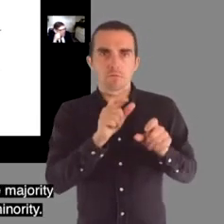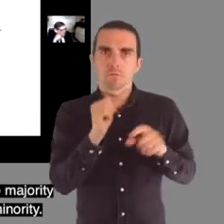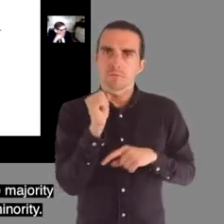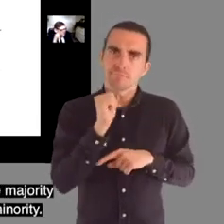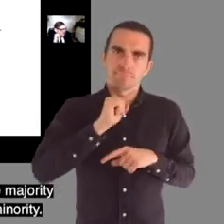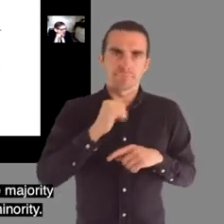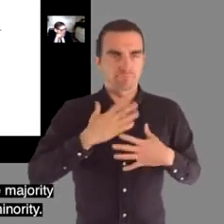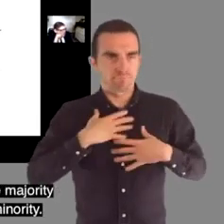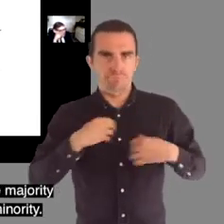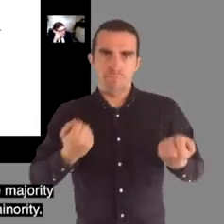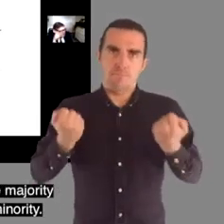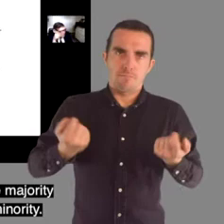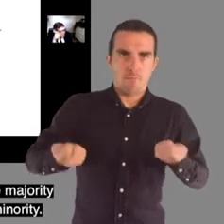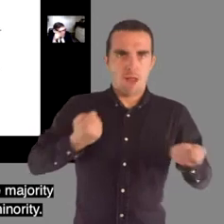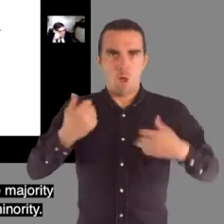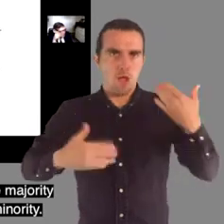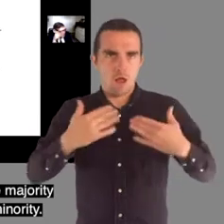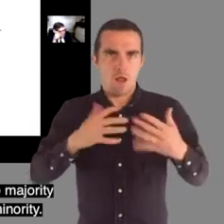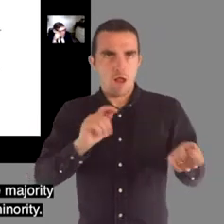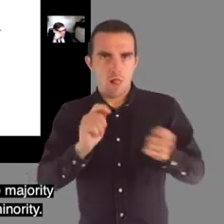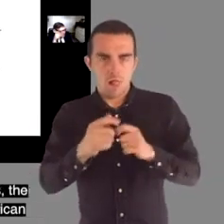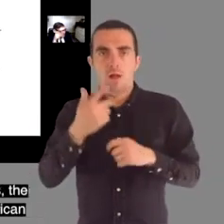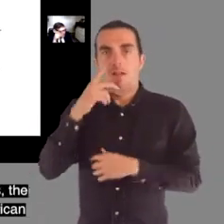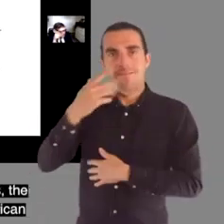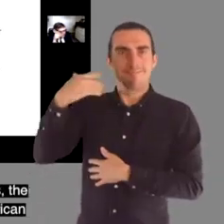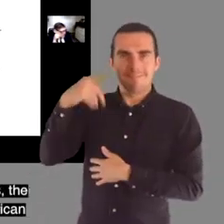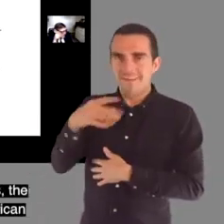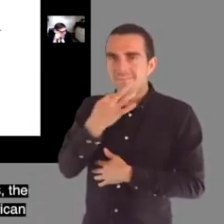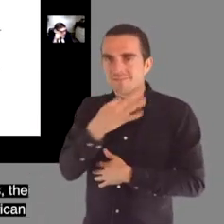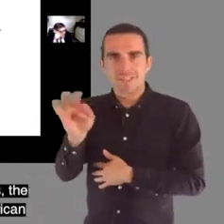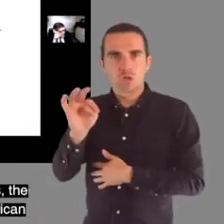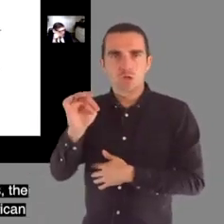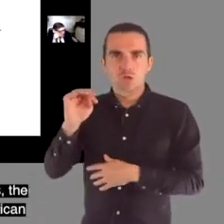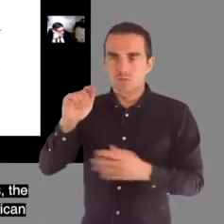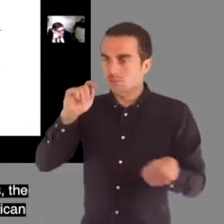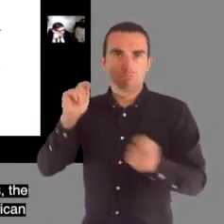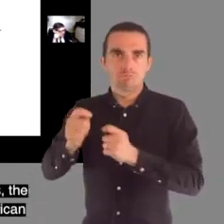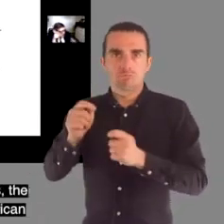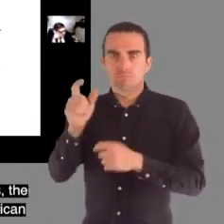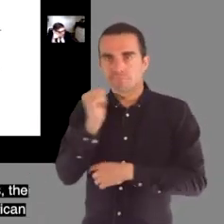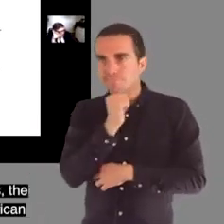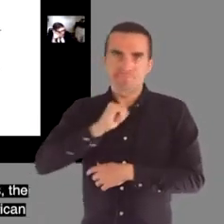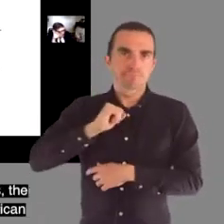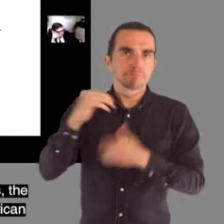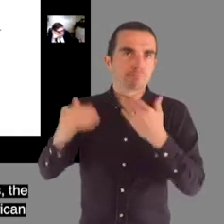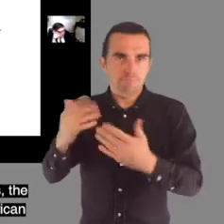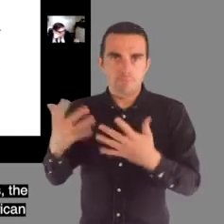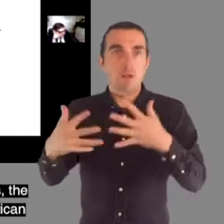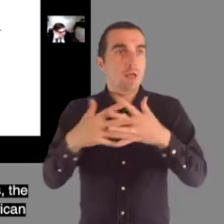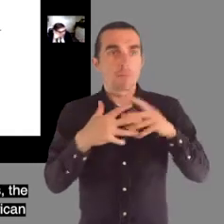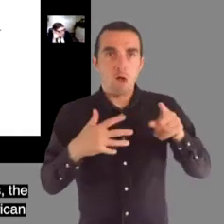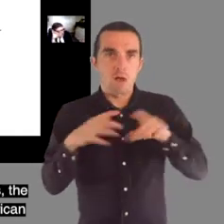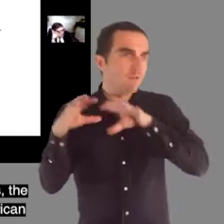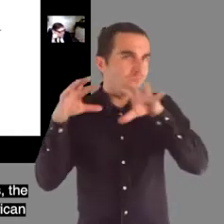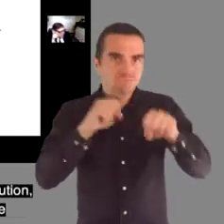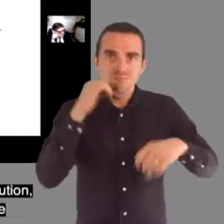of revolutionary power where the majority population took over from the minority. But there've been many others, the French Revolution, the